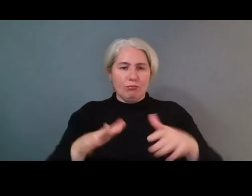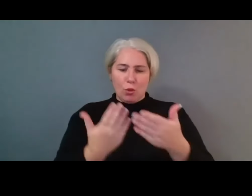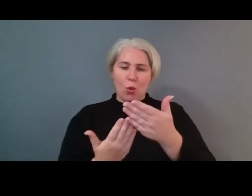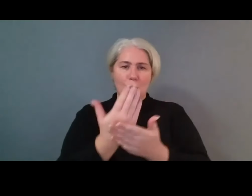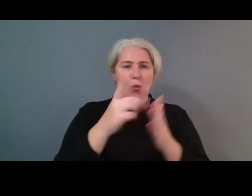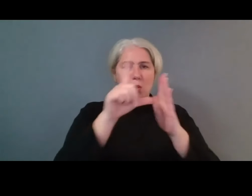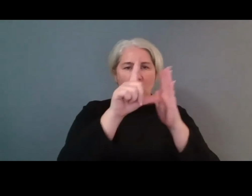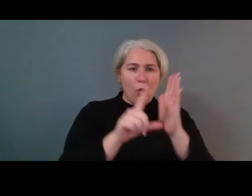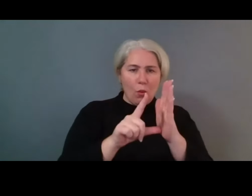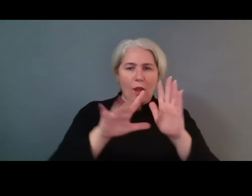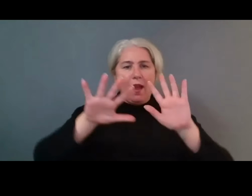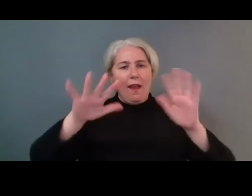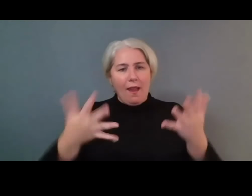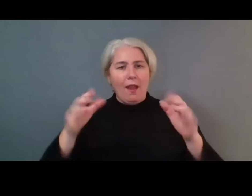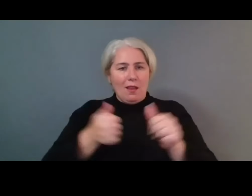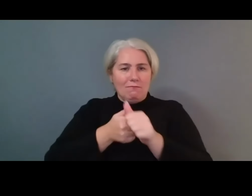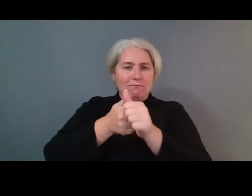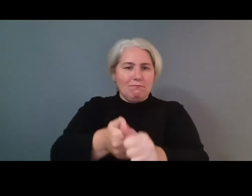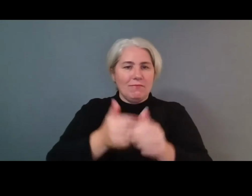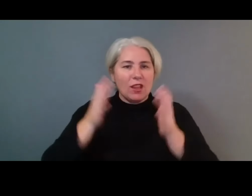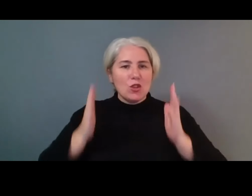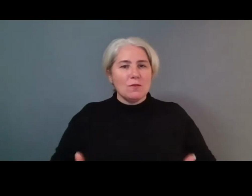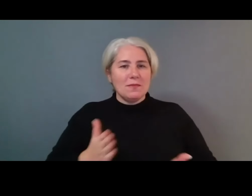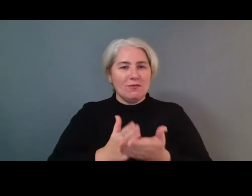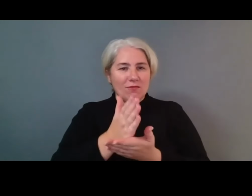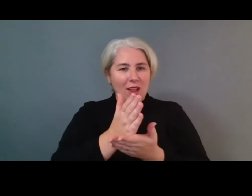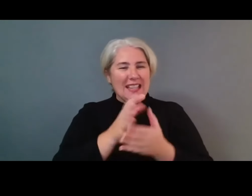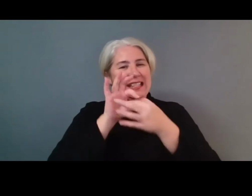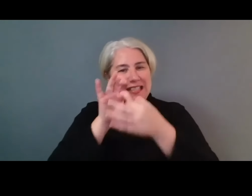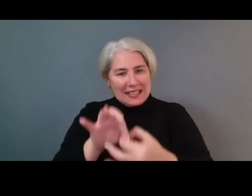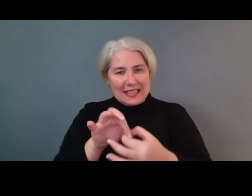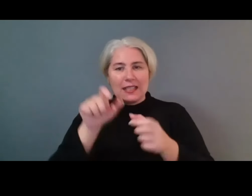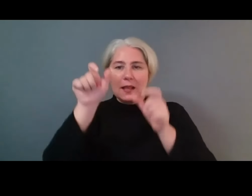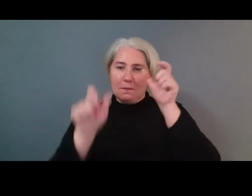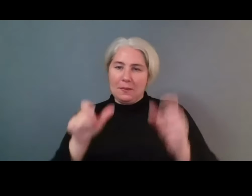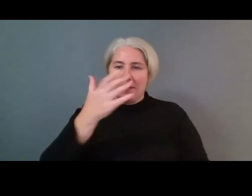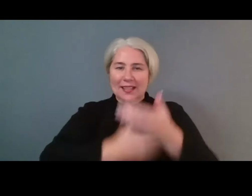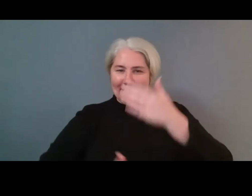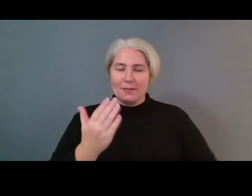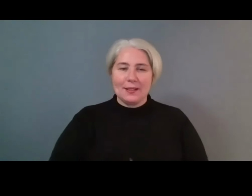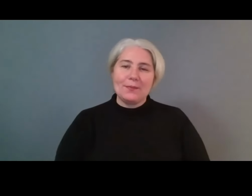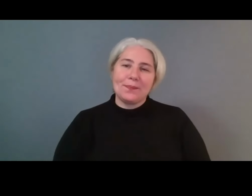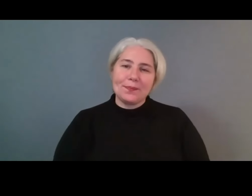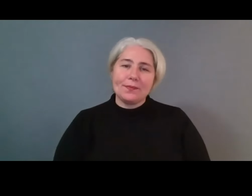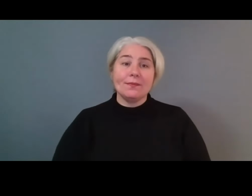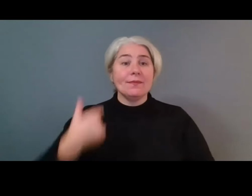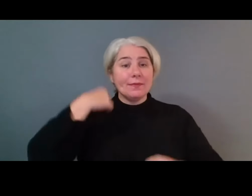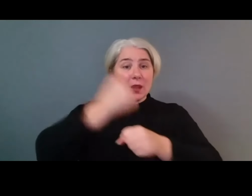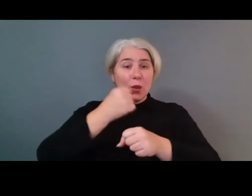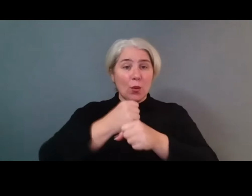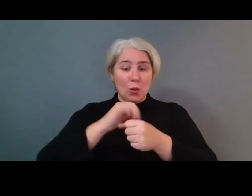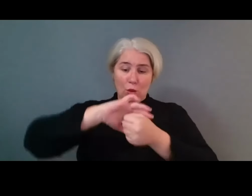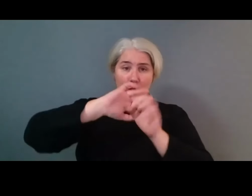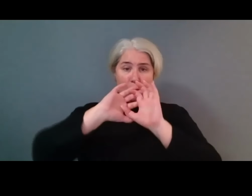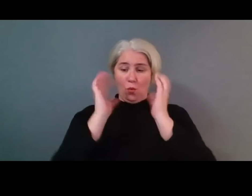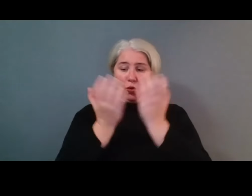and human rights enforcement for persons with disabilities. We have worked in over 25 countries and